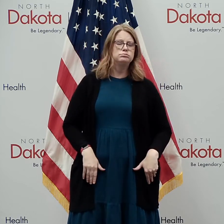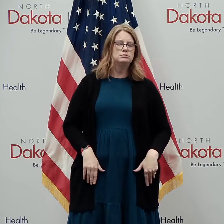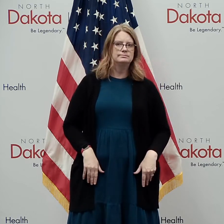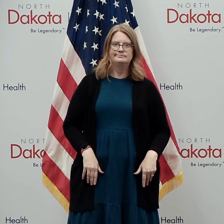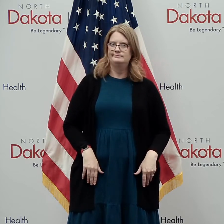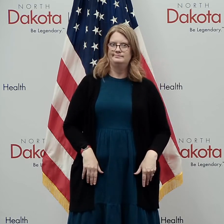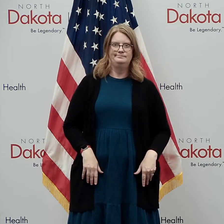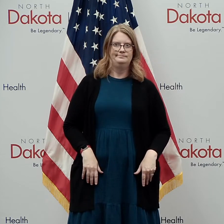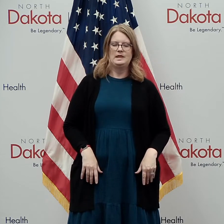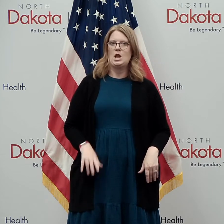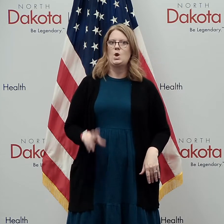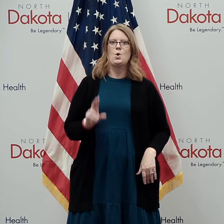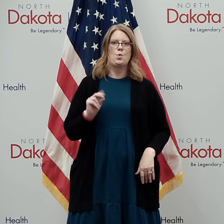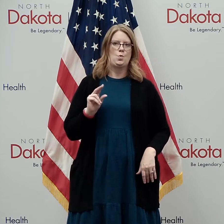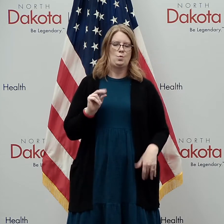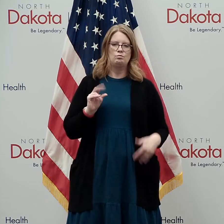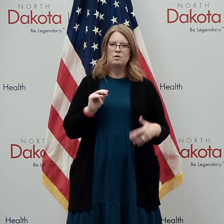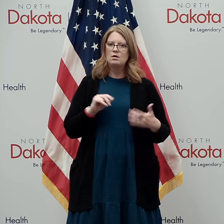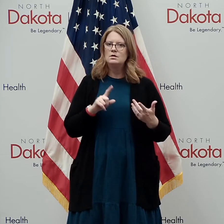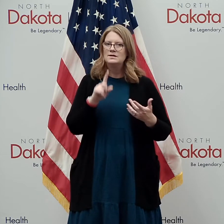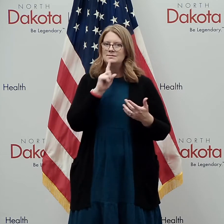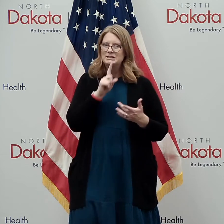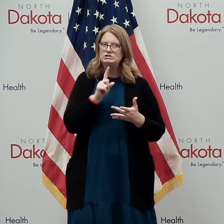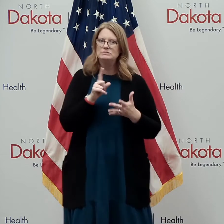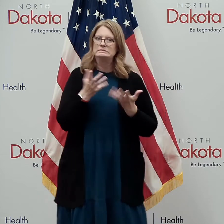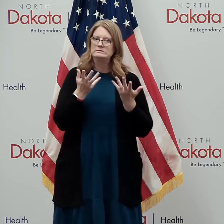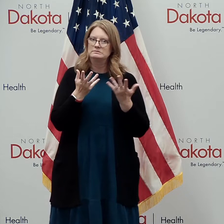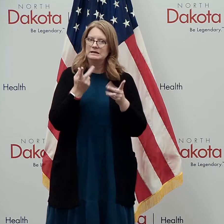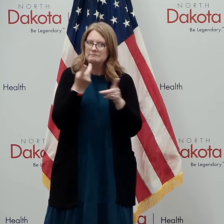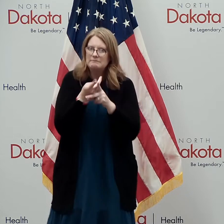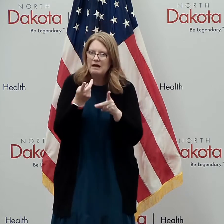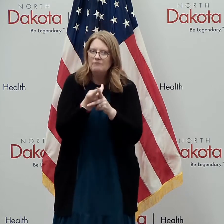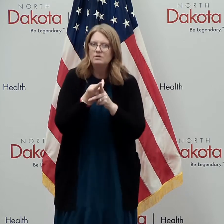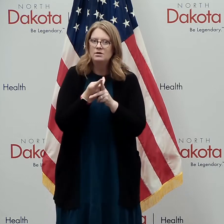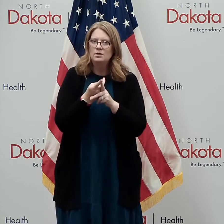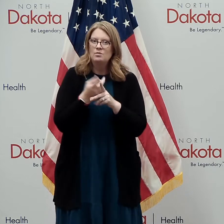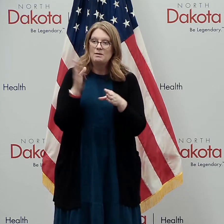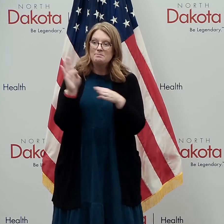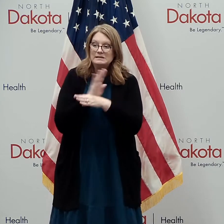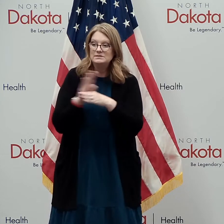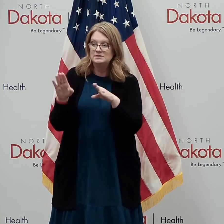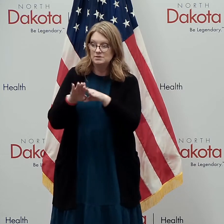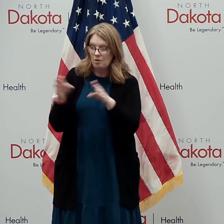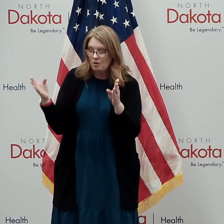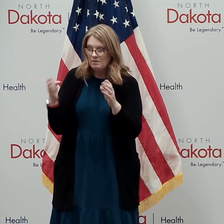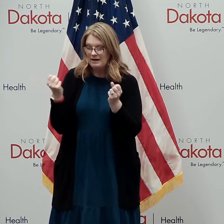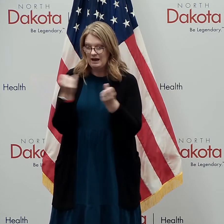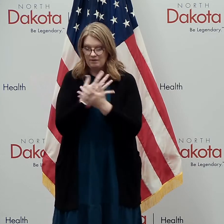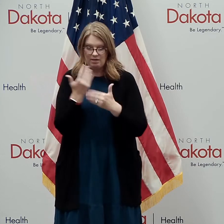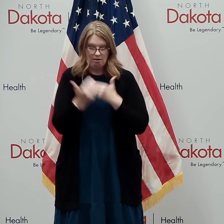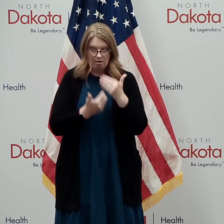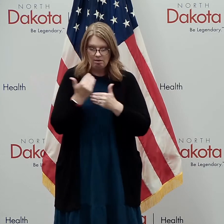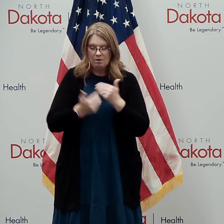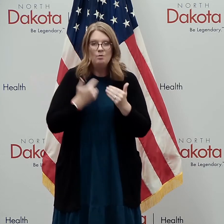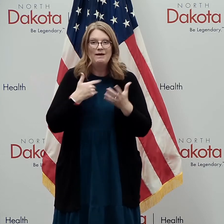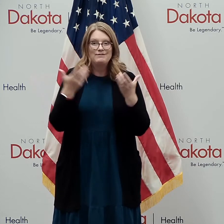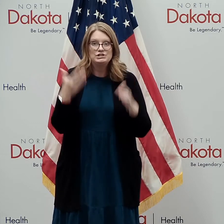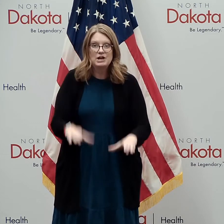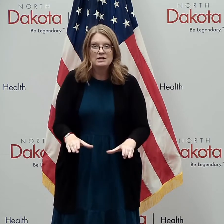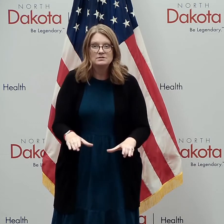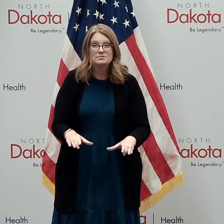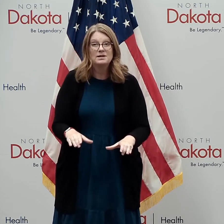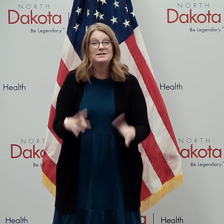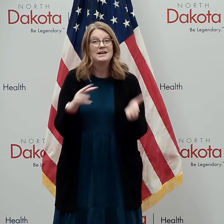we have an opportunity to get everybody back to school, keep our businesses open, keep everything going. We have a chance to do that, but it's going to